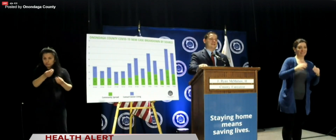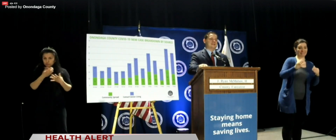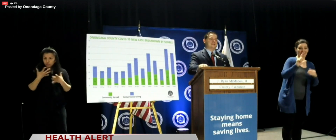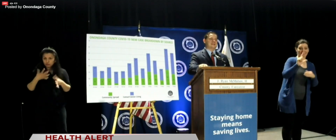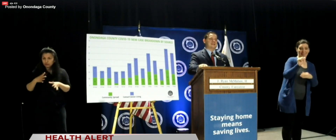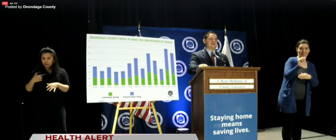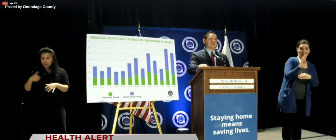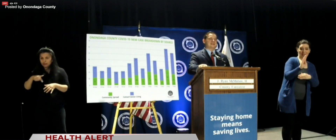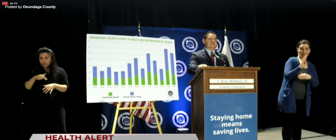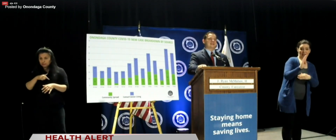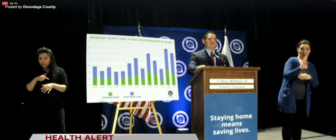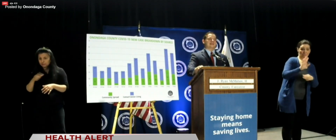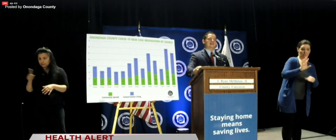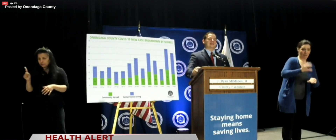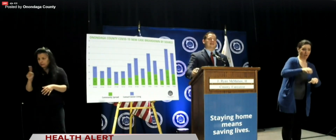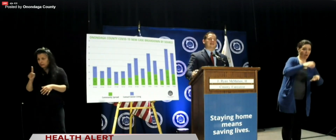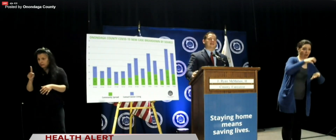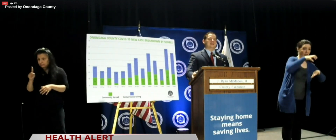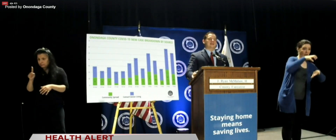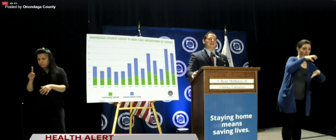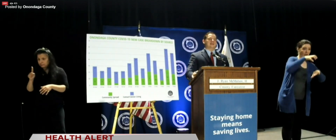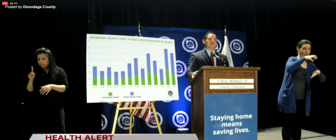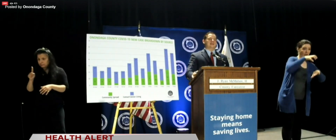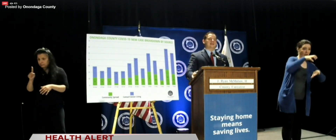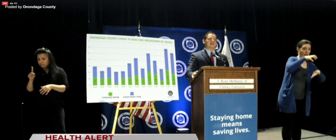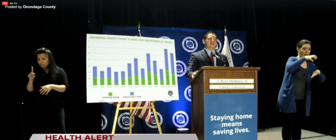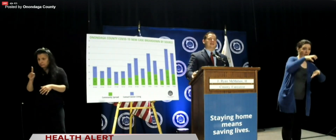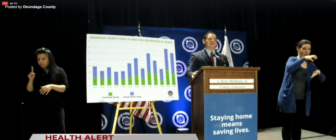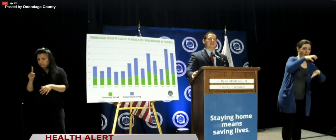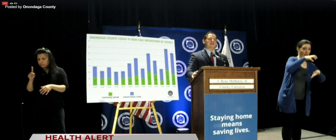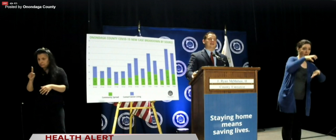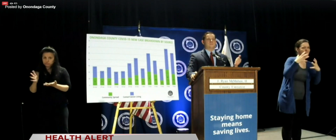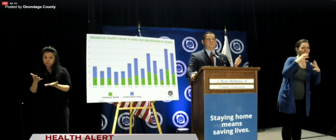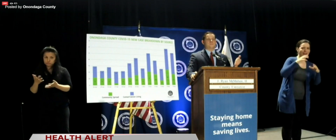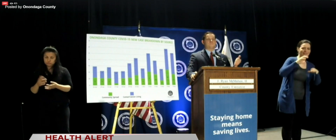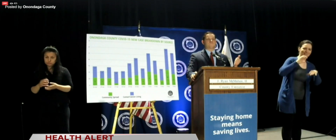spots, it's a good,